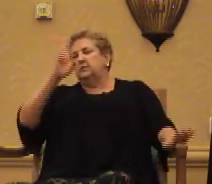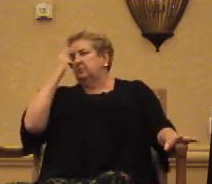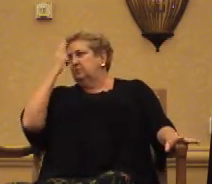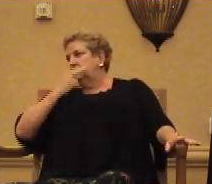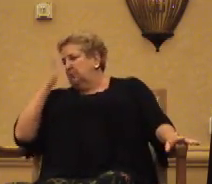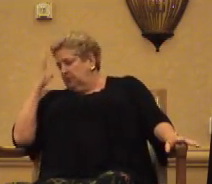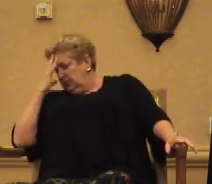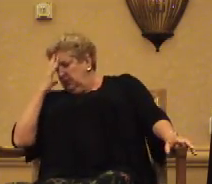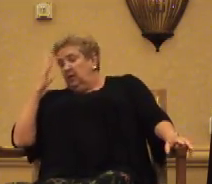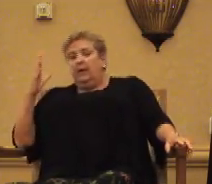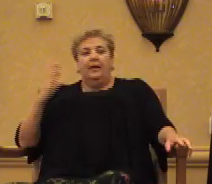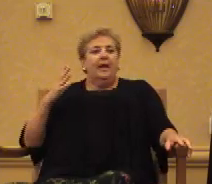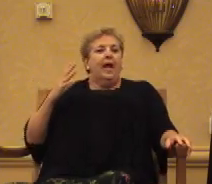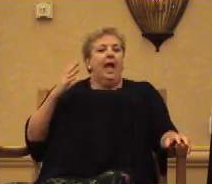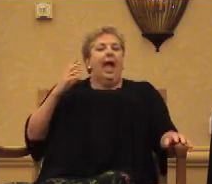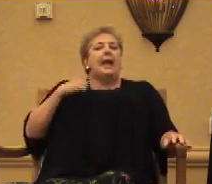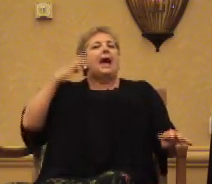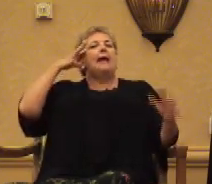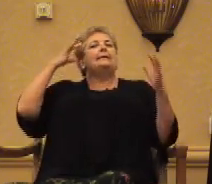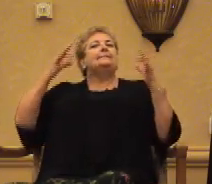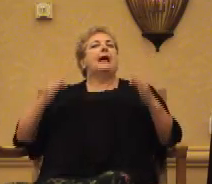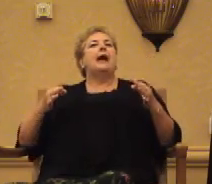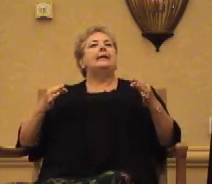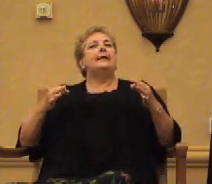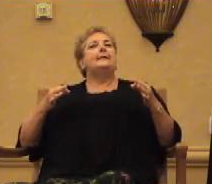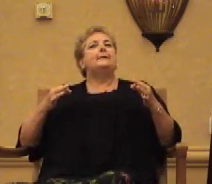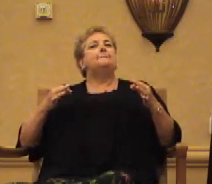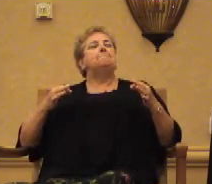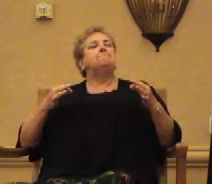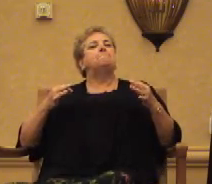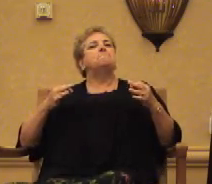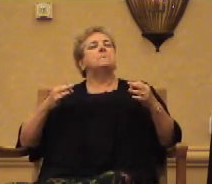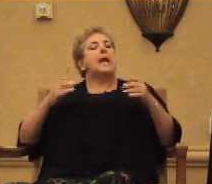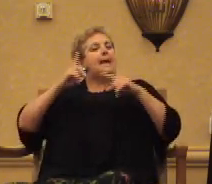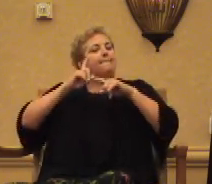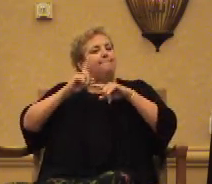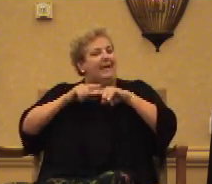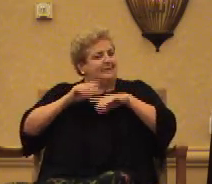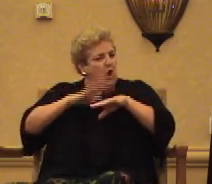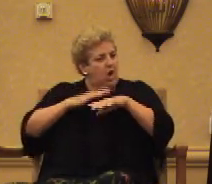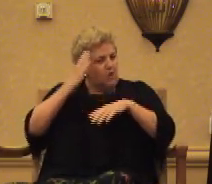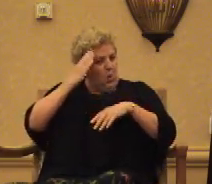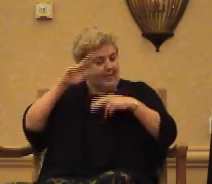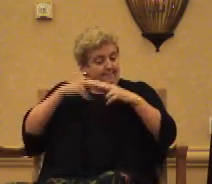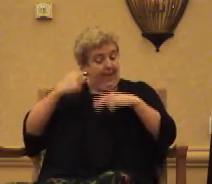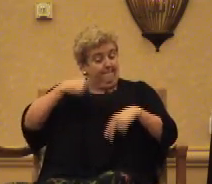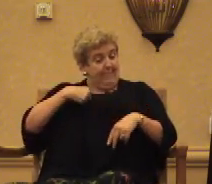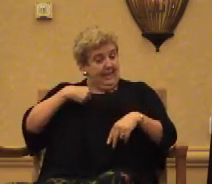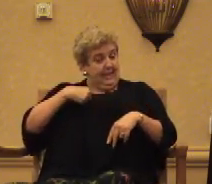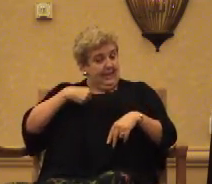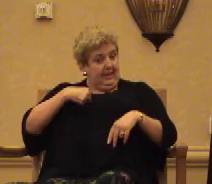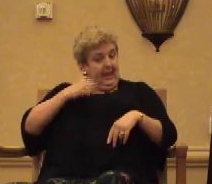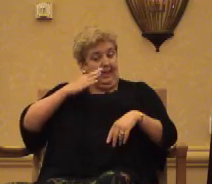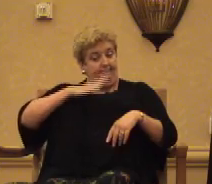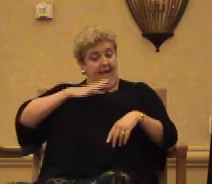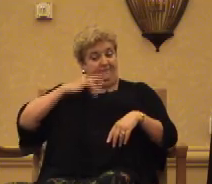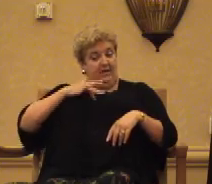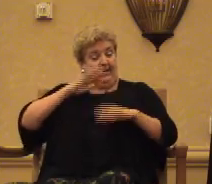I came to a conclusion based on knowing about me and how I get when I stop drinking. I feel like I'm